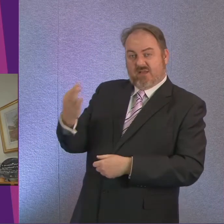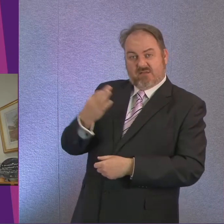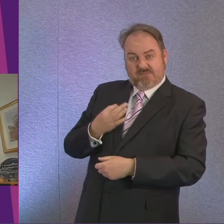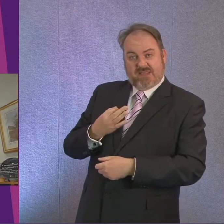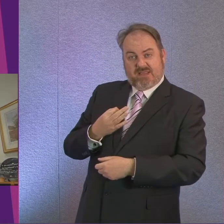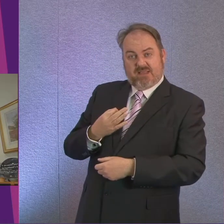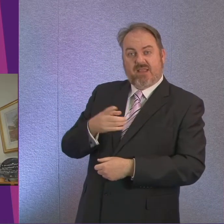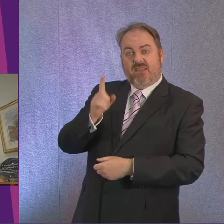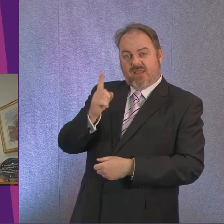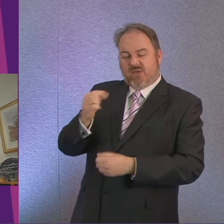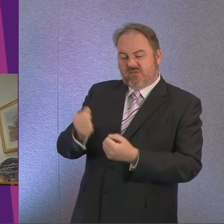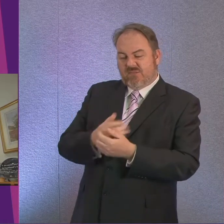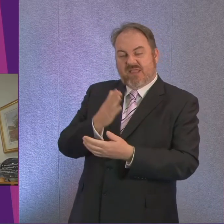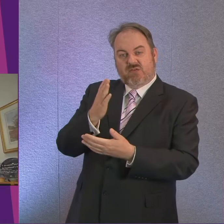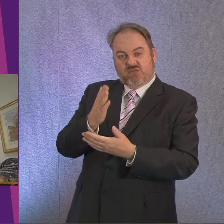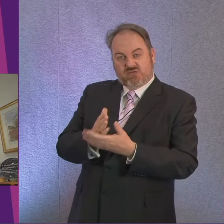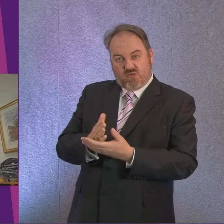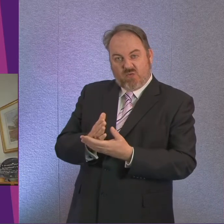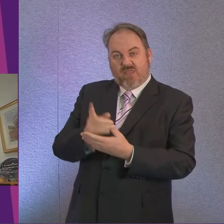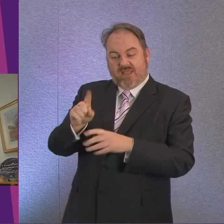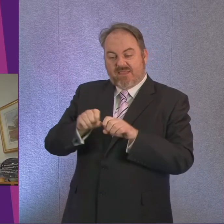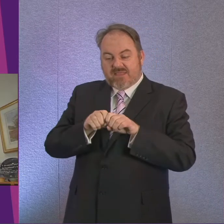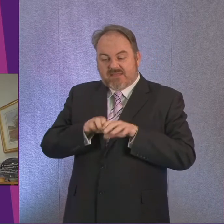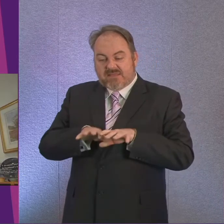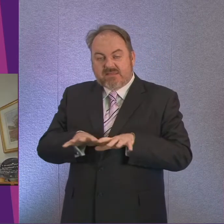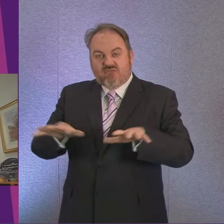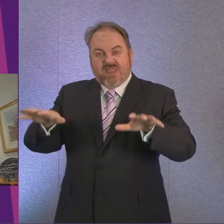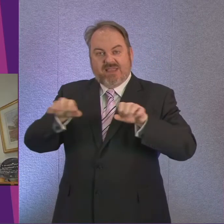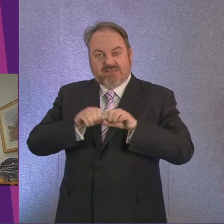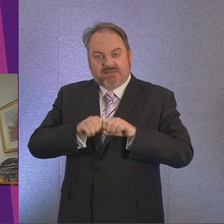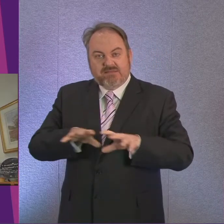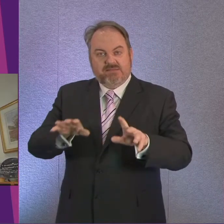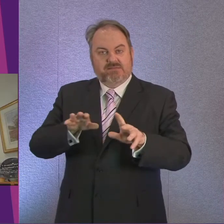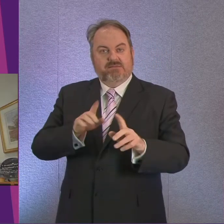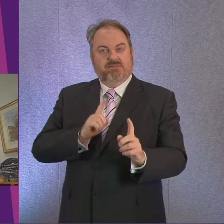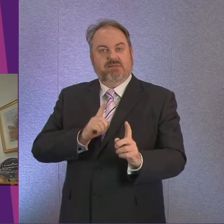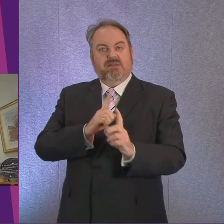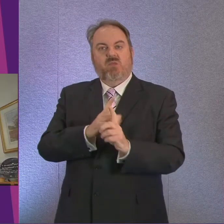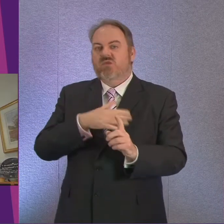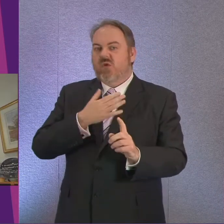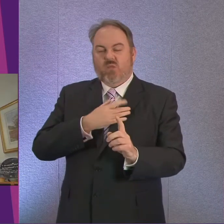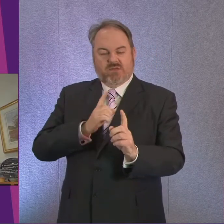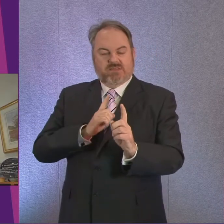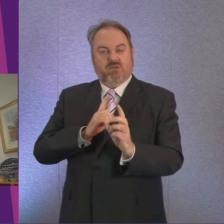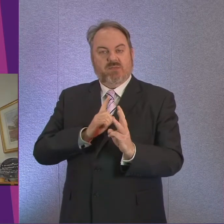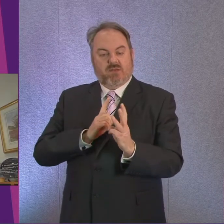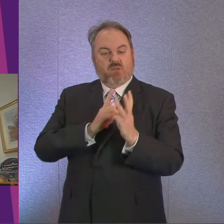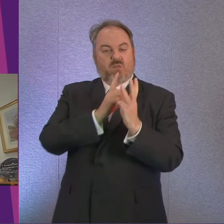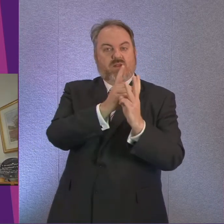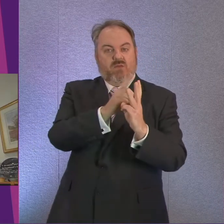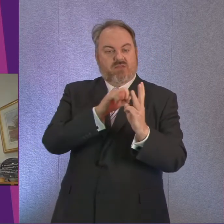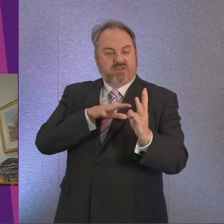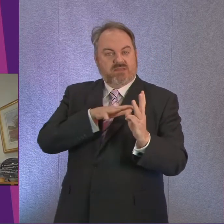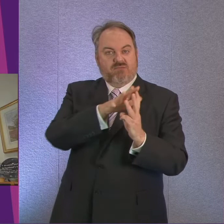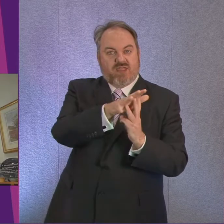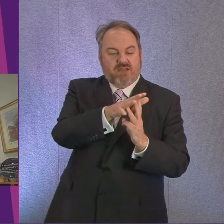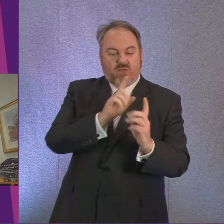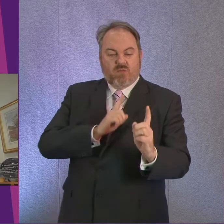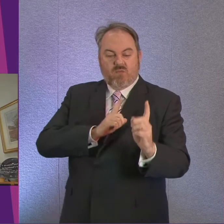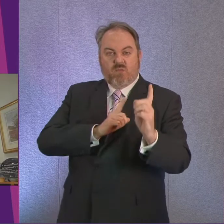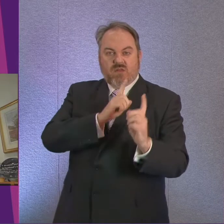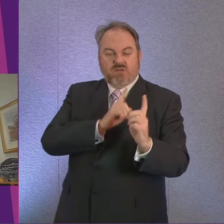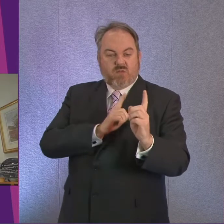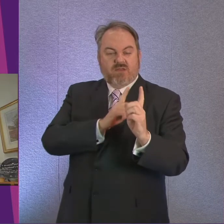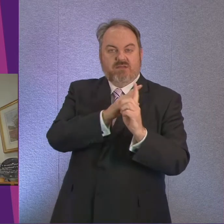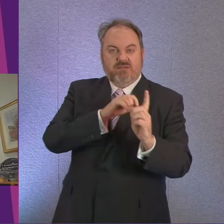the reproduction number of the coronavirus is as close to zero as it possibly can be. Now,